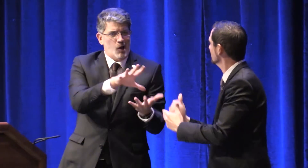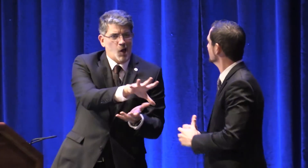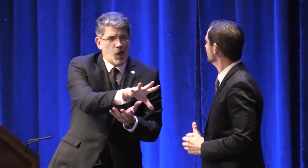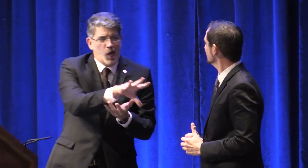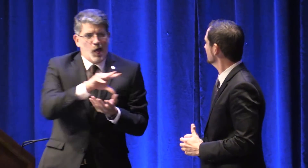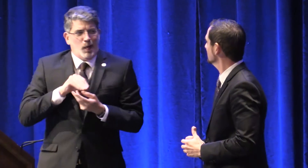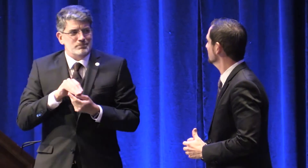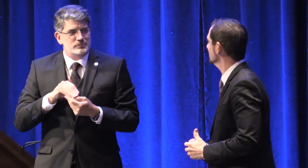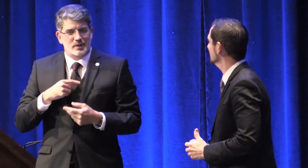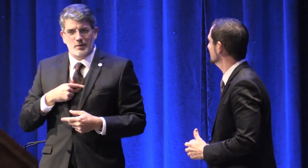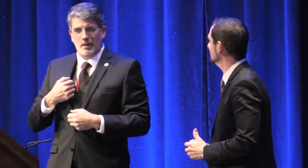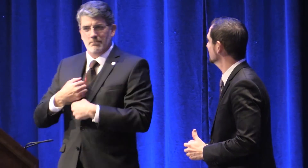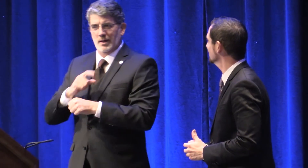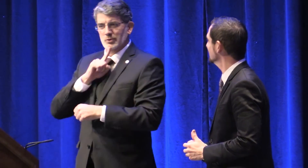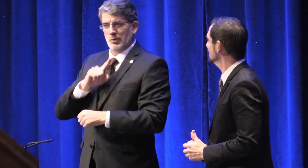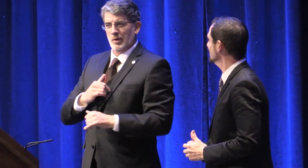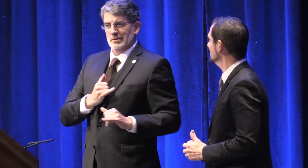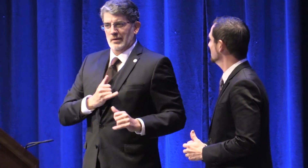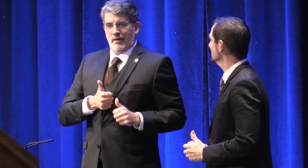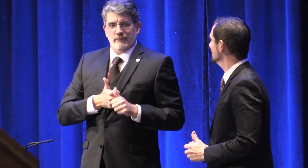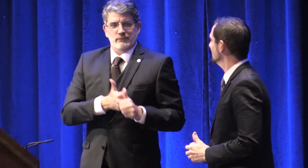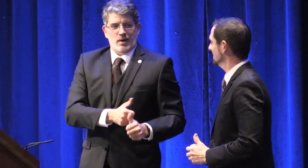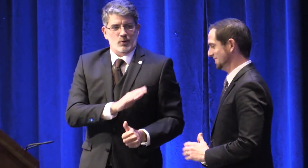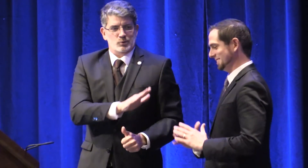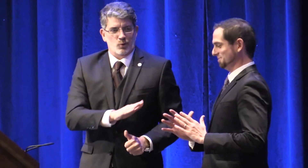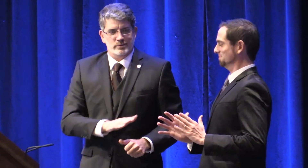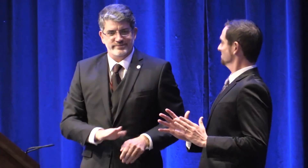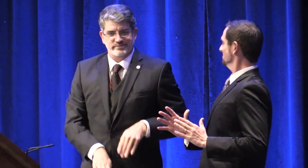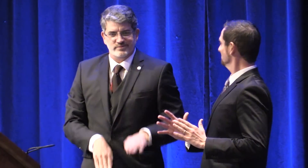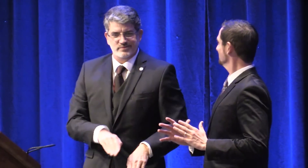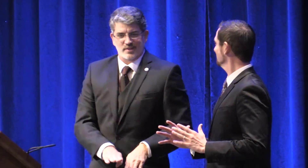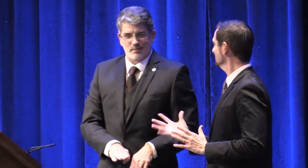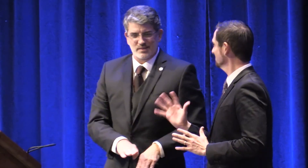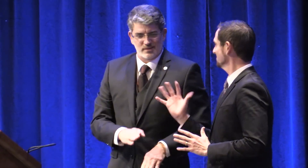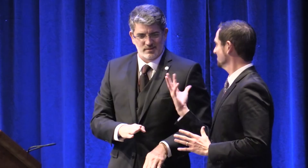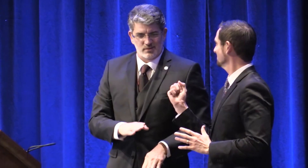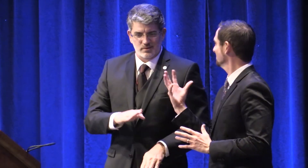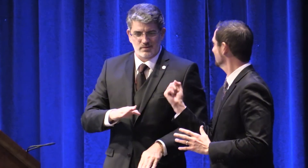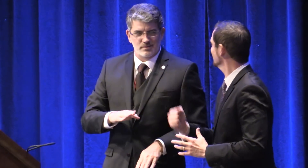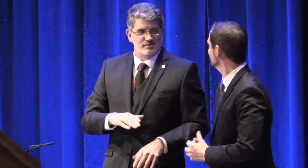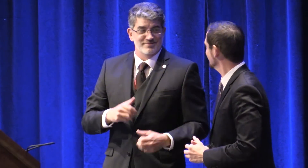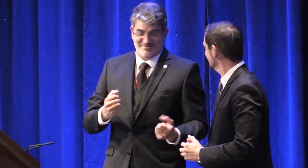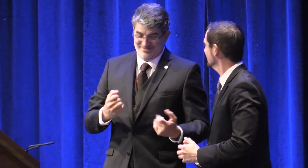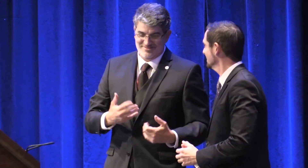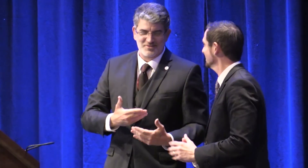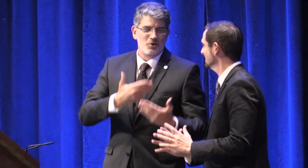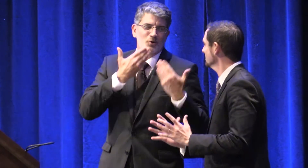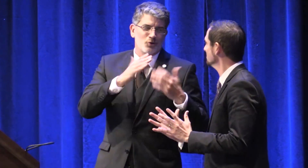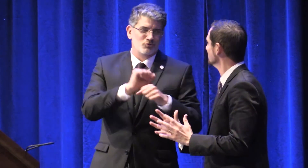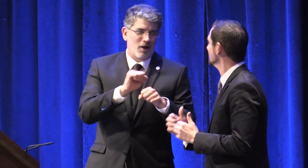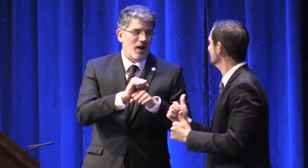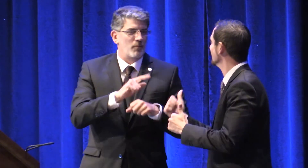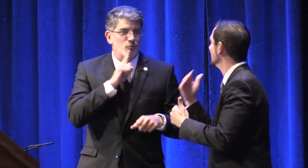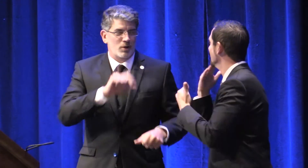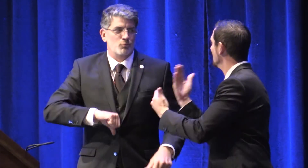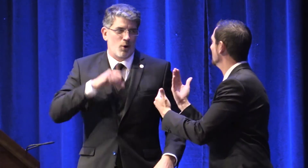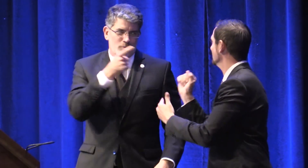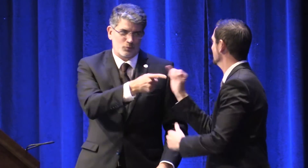you, Alex. I would love to be just like you and follow in your footsteps. Thank you for such a